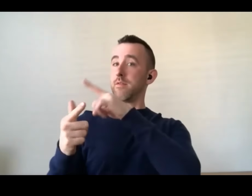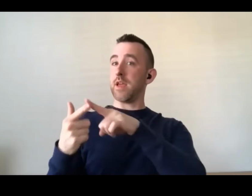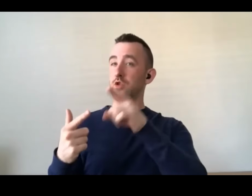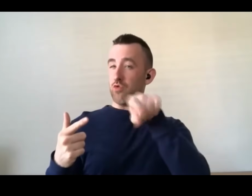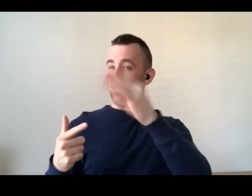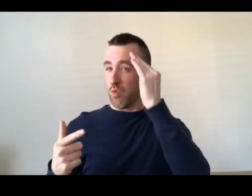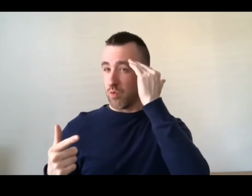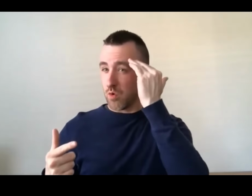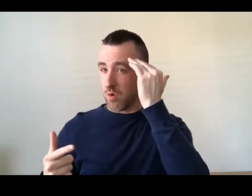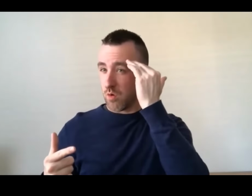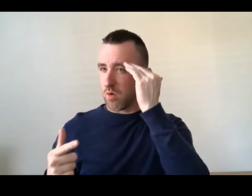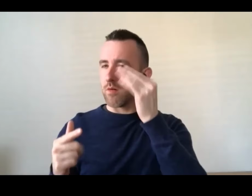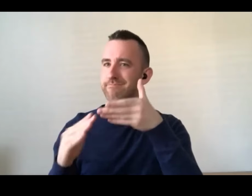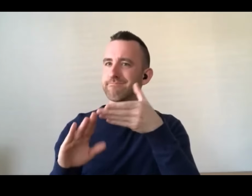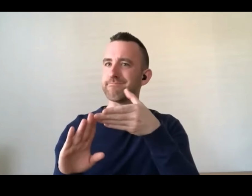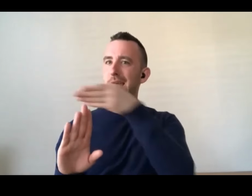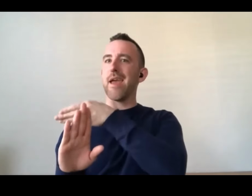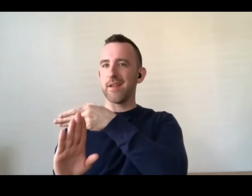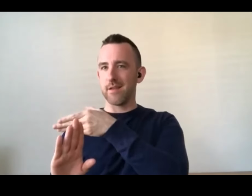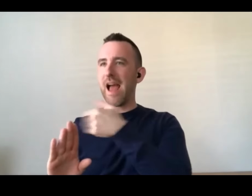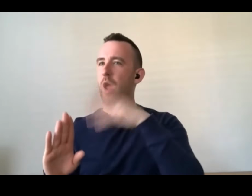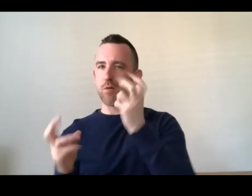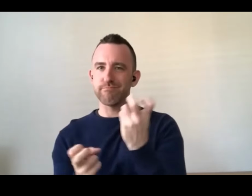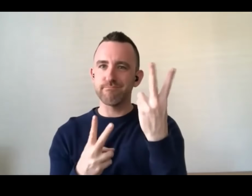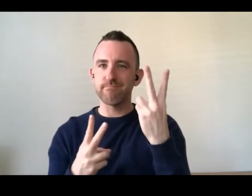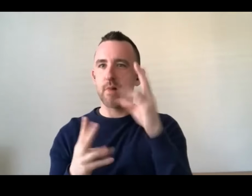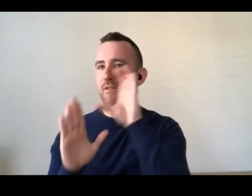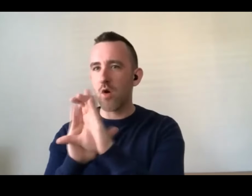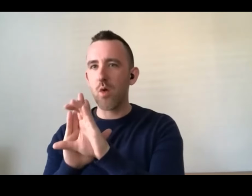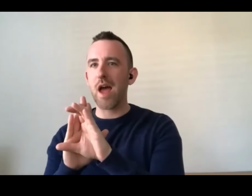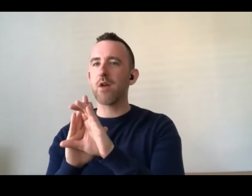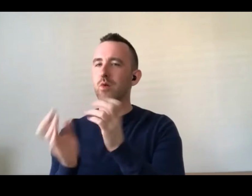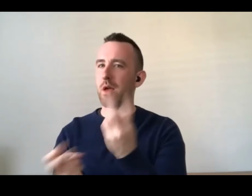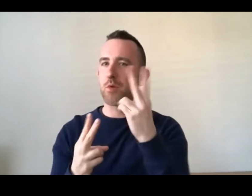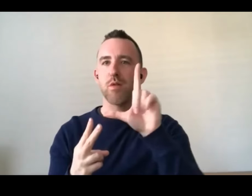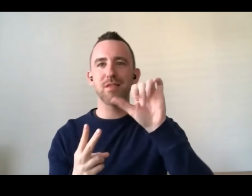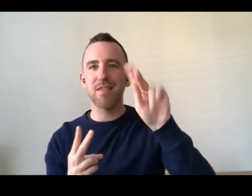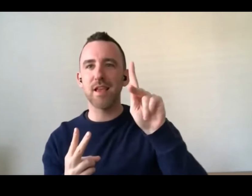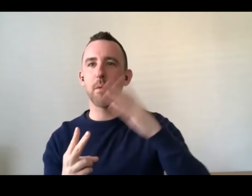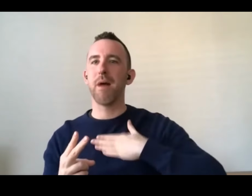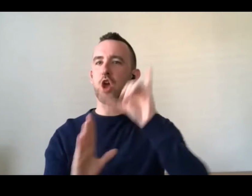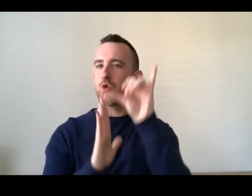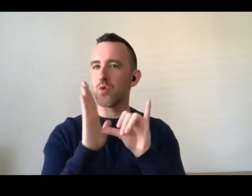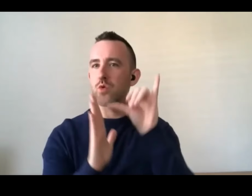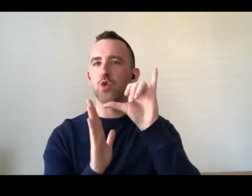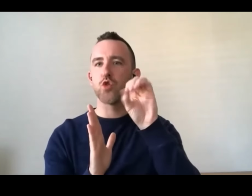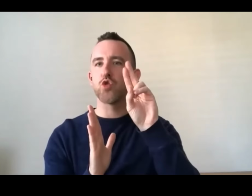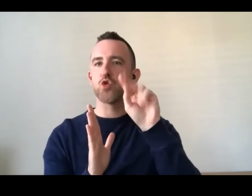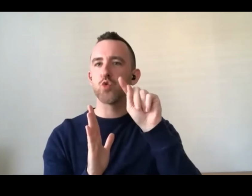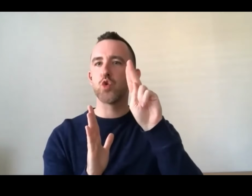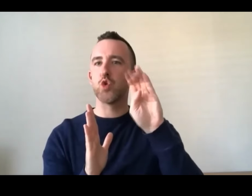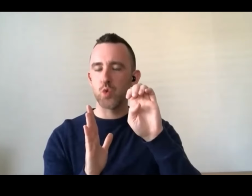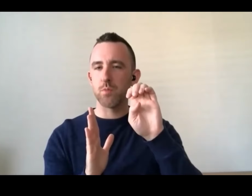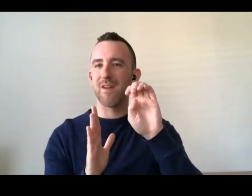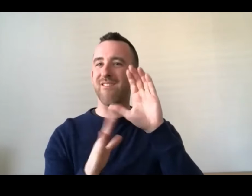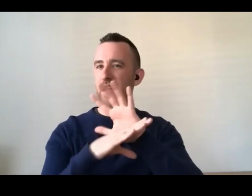know ahead of time, okay, I'm going to upload a photo. I'm going to upload a link of my YouTube video, my unlisted YouTube video.